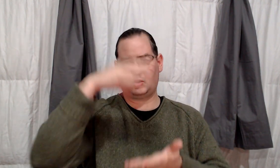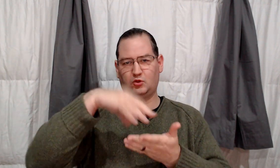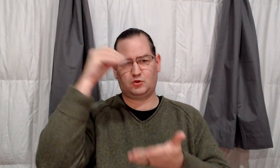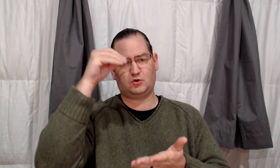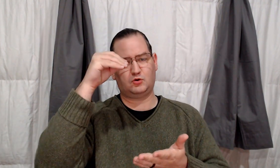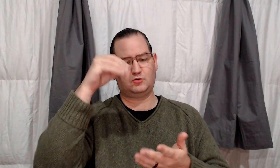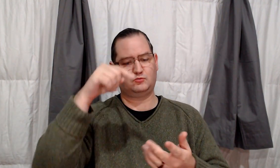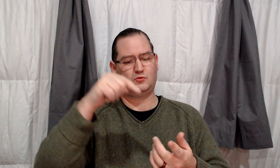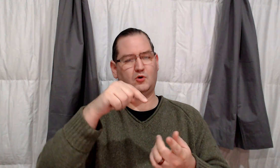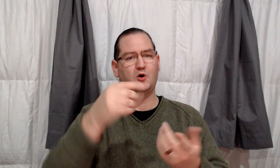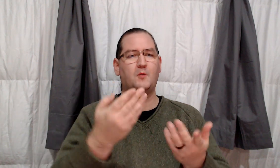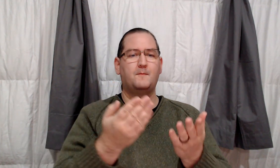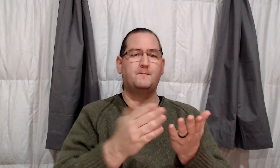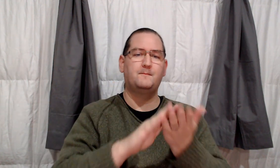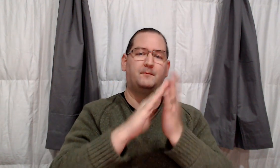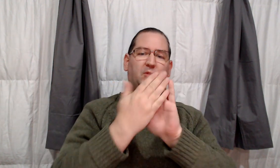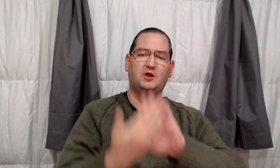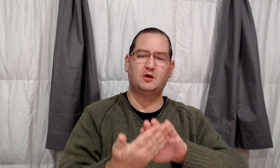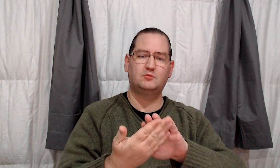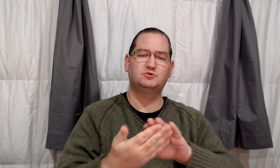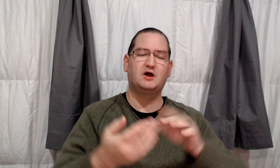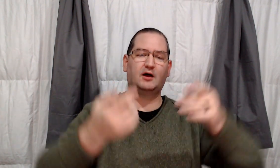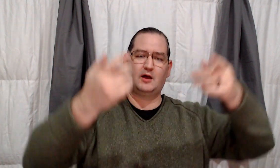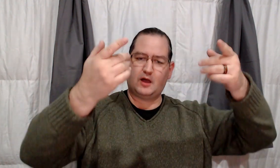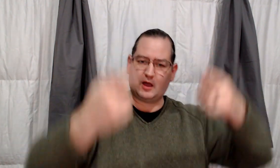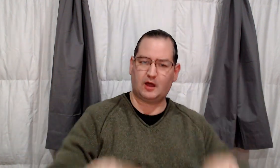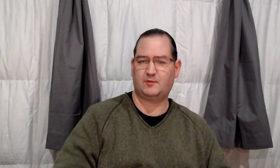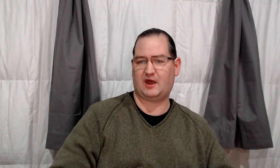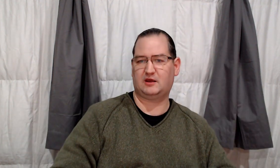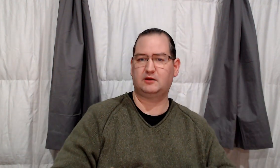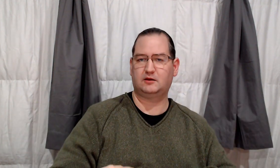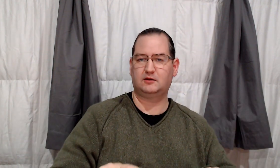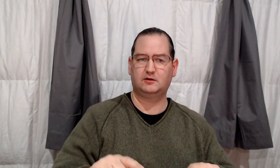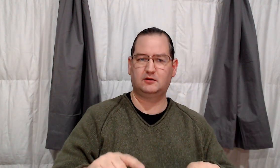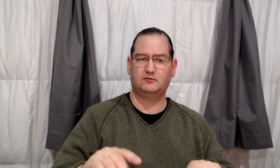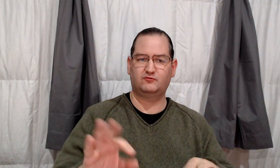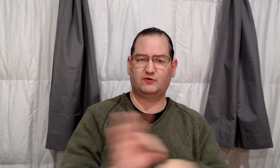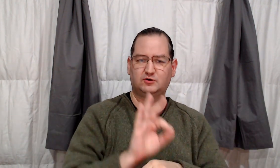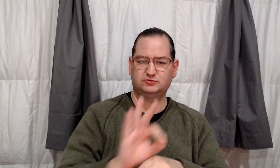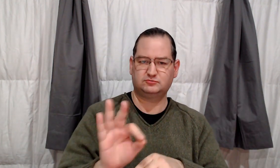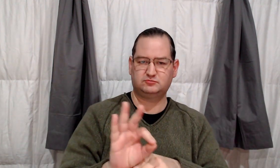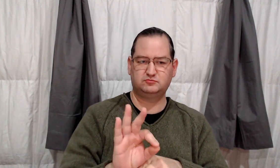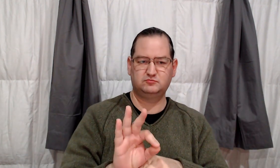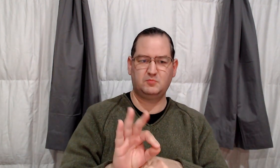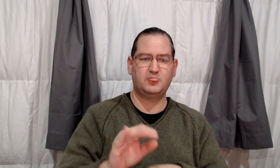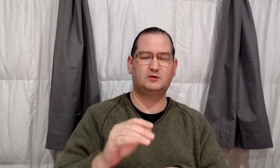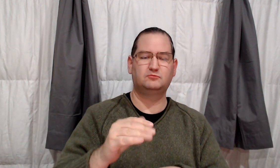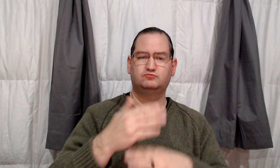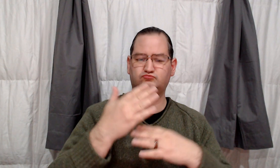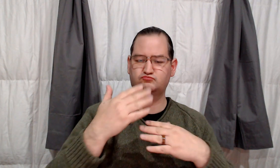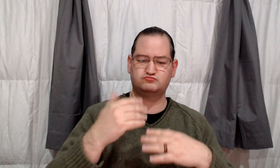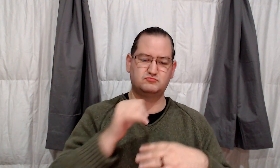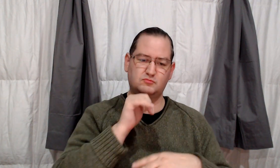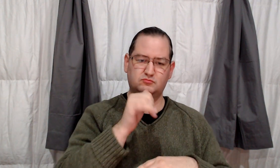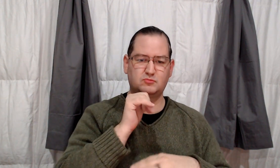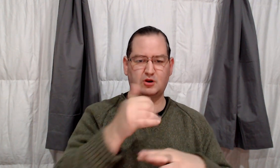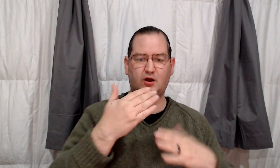function, you no longer have conscious control over it. If you learn to swim, it doesn't matter how old you